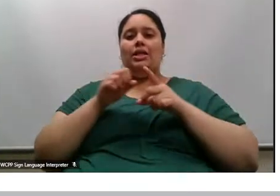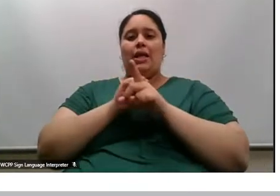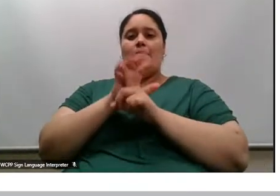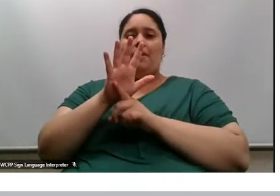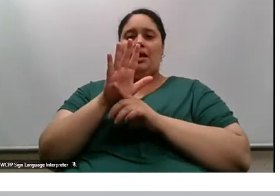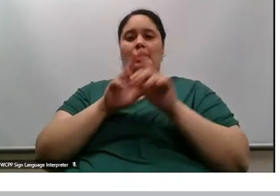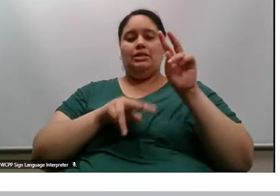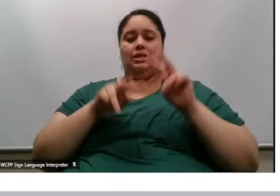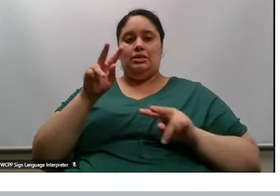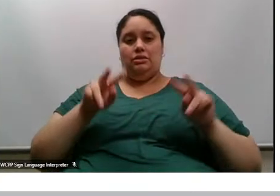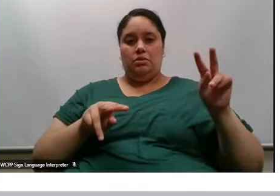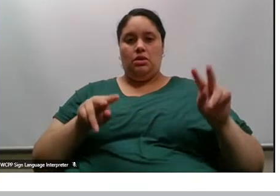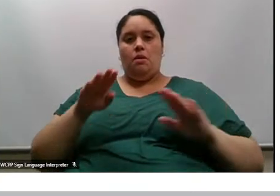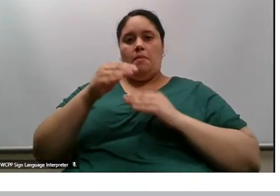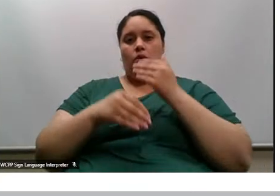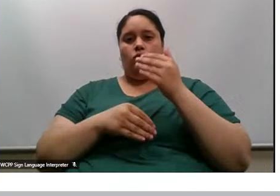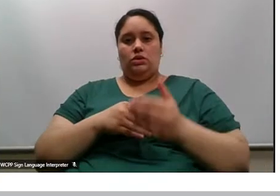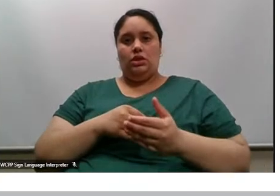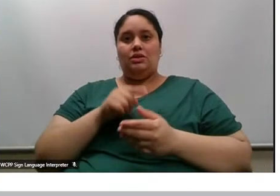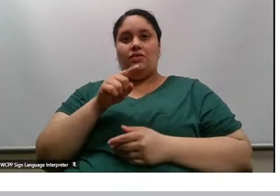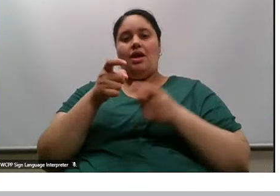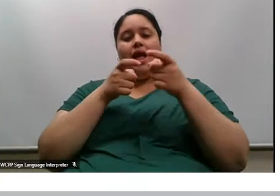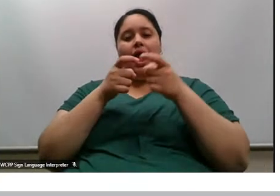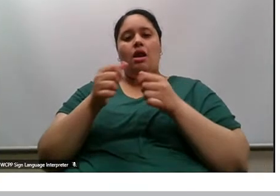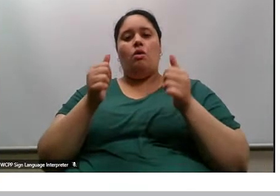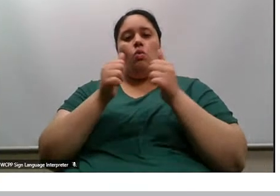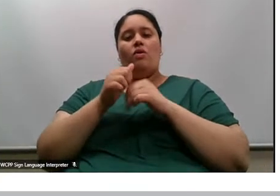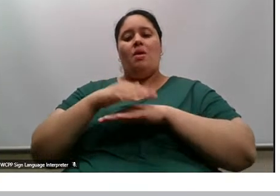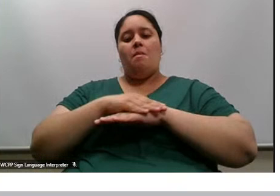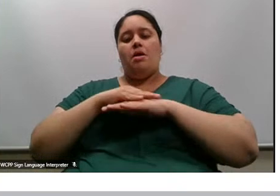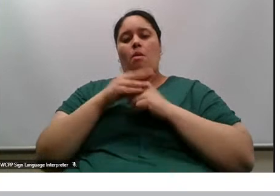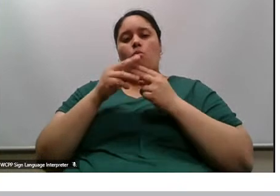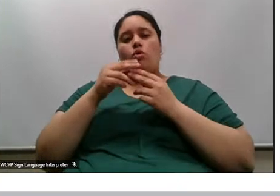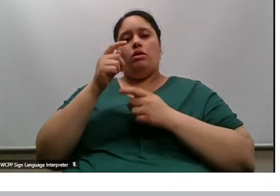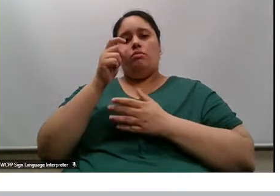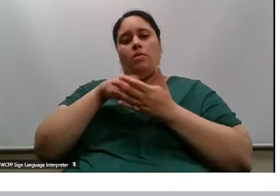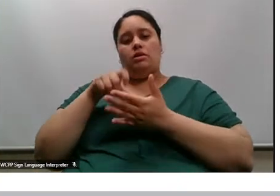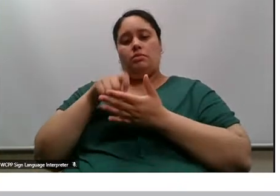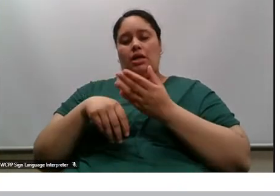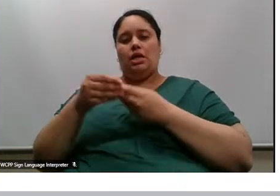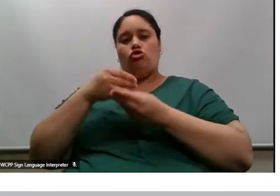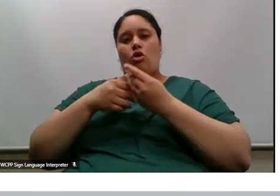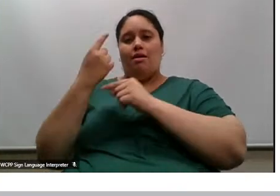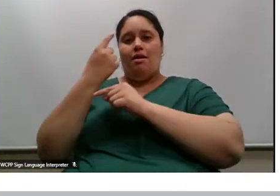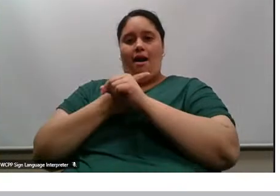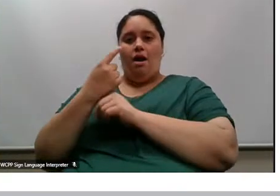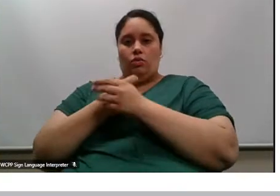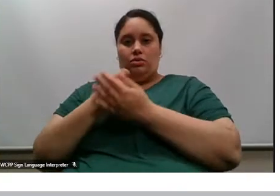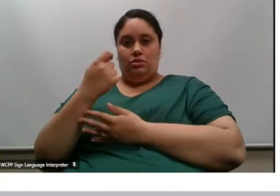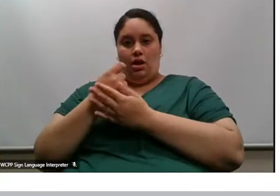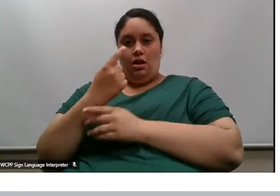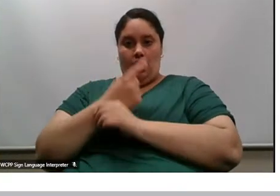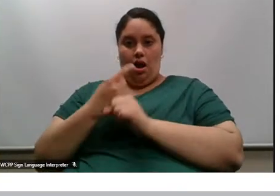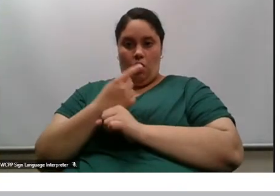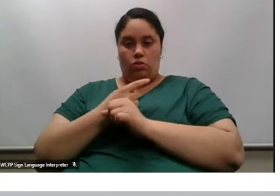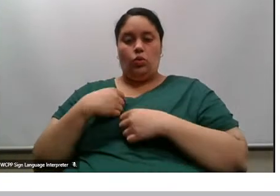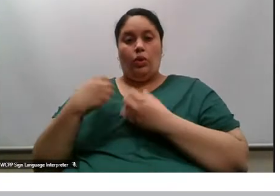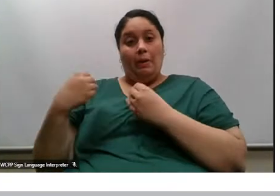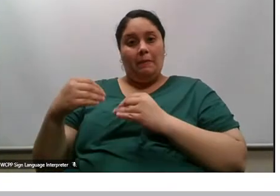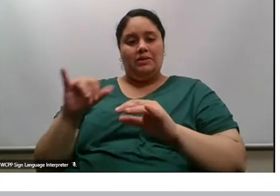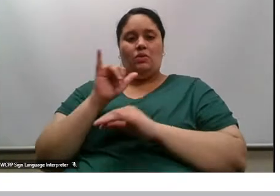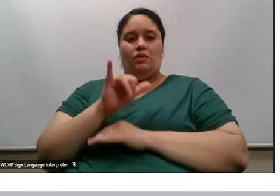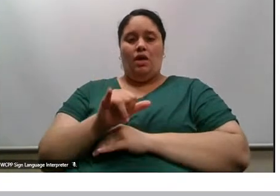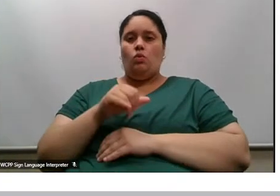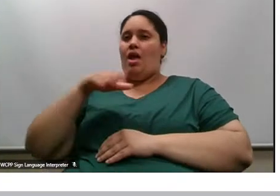assessment process is dealing with minimum unit pricing and trading hours. That being said, we are still busy with that. So we have